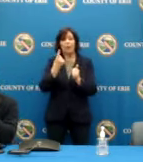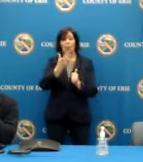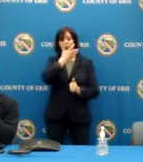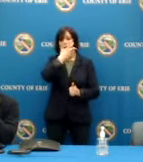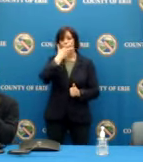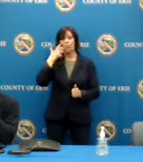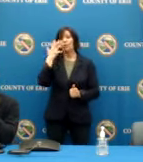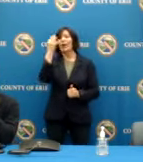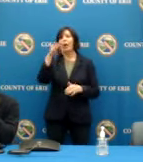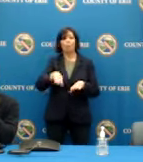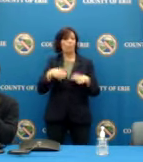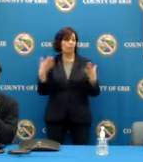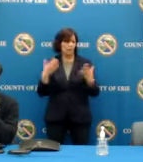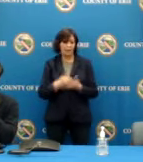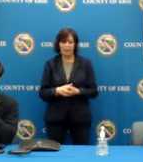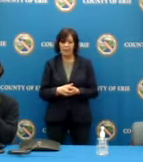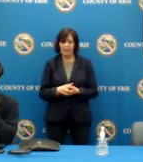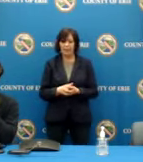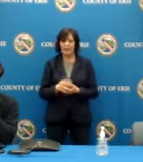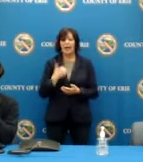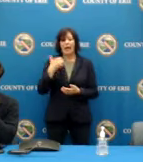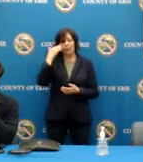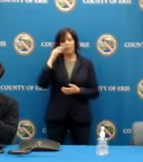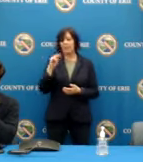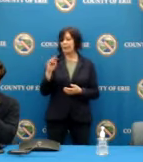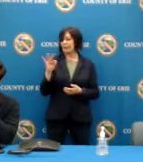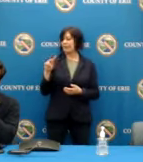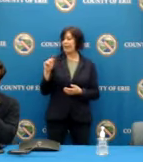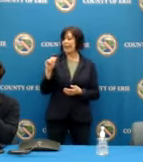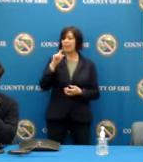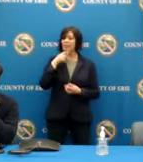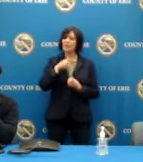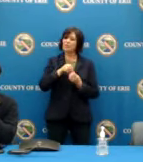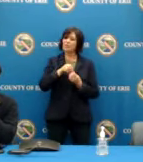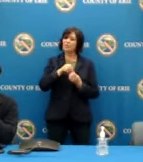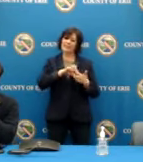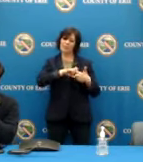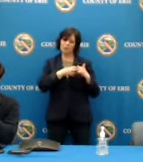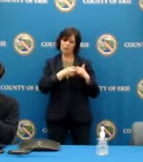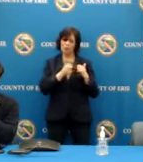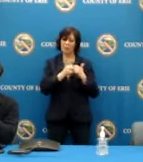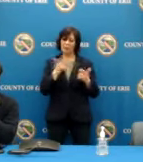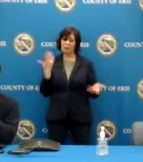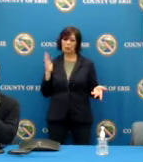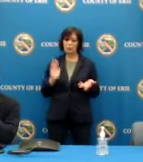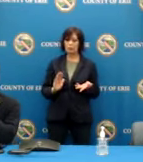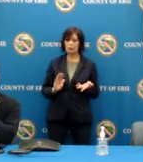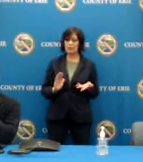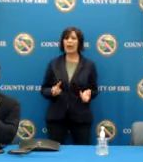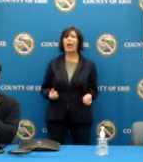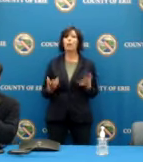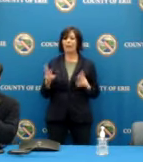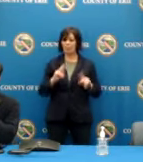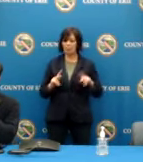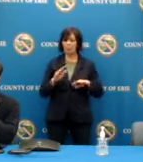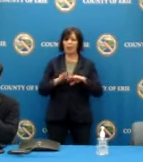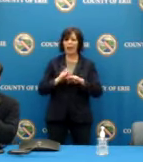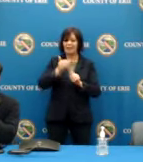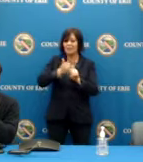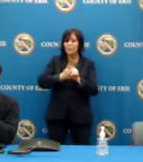public. I do know that the NFTA has been addressing issues with reducing the number of people per train or